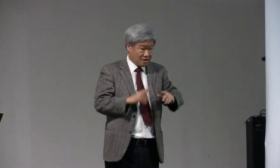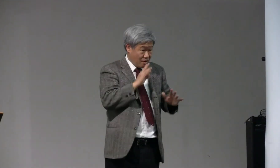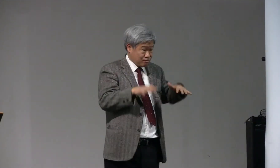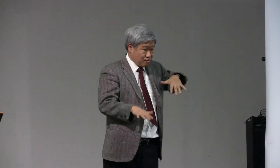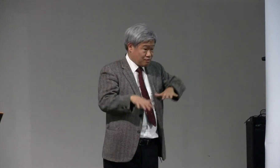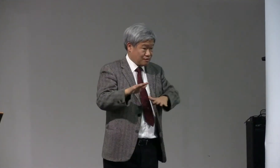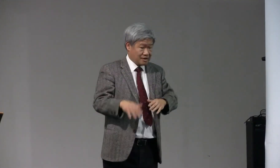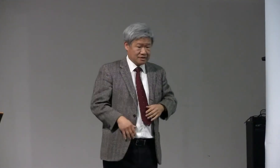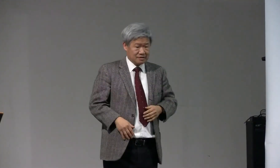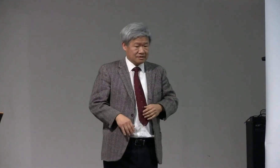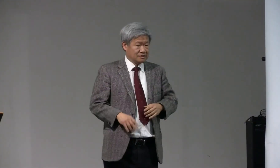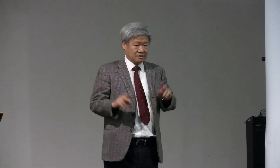Now,